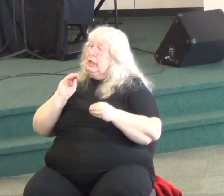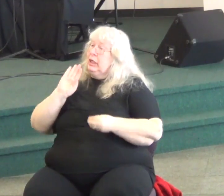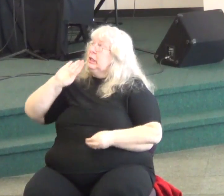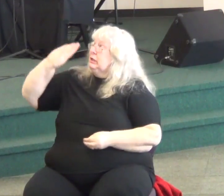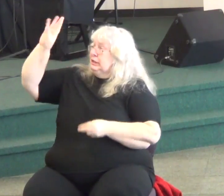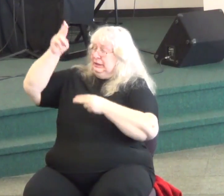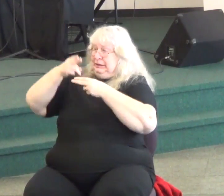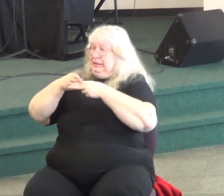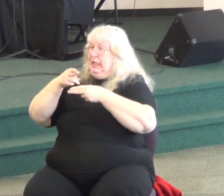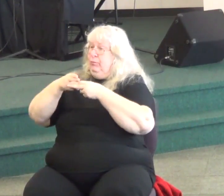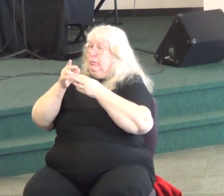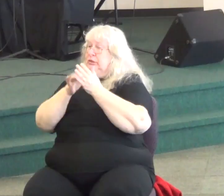to whomever will listen.